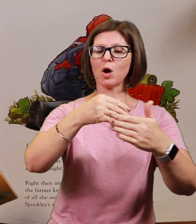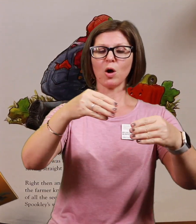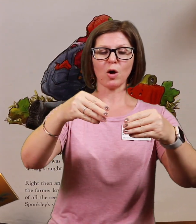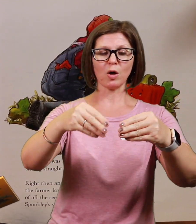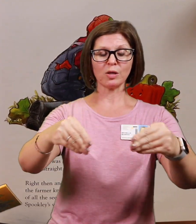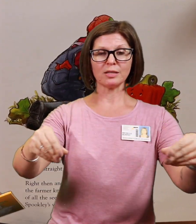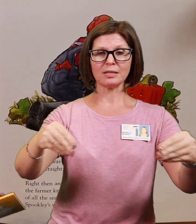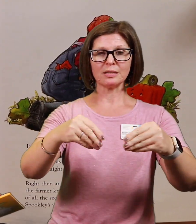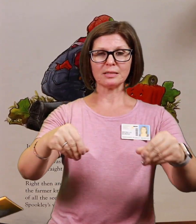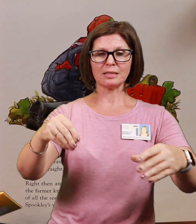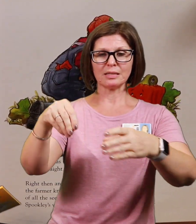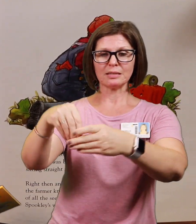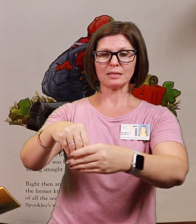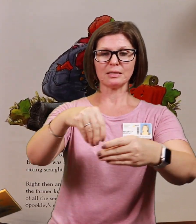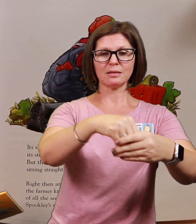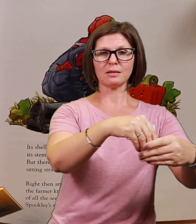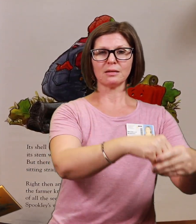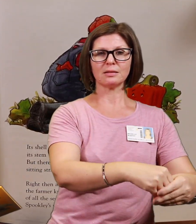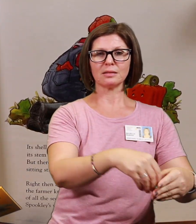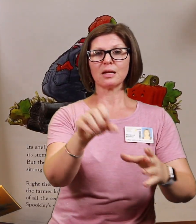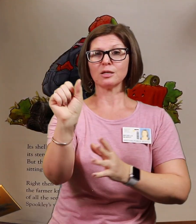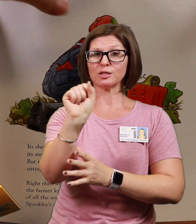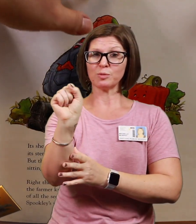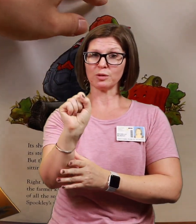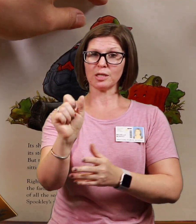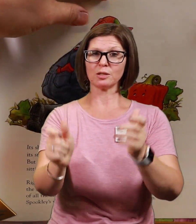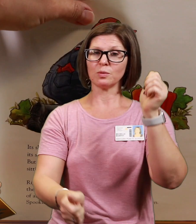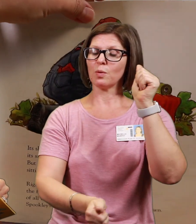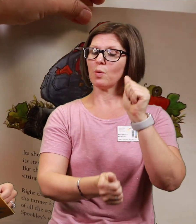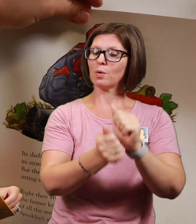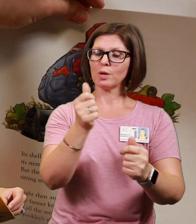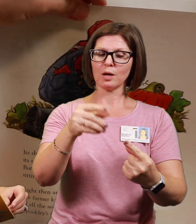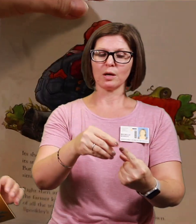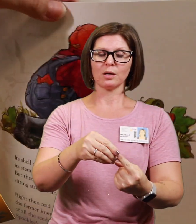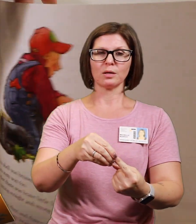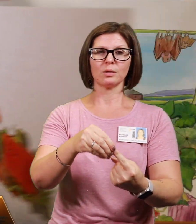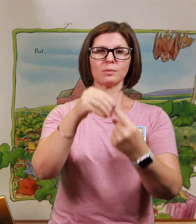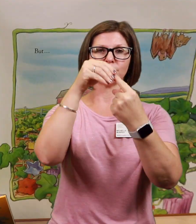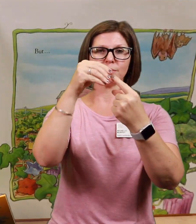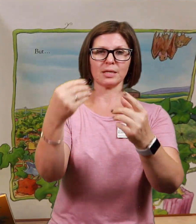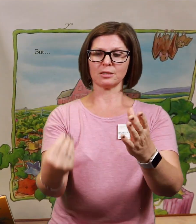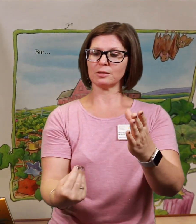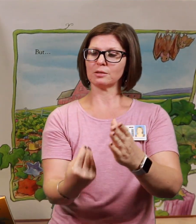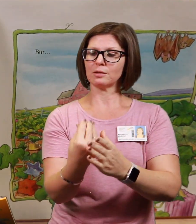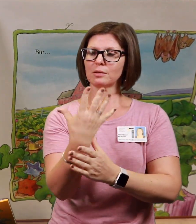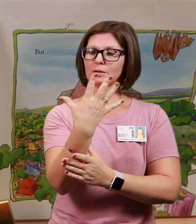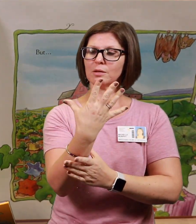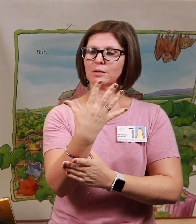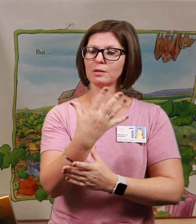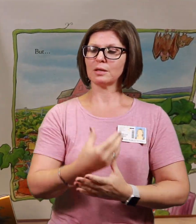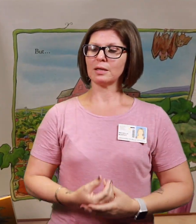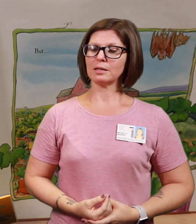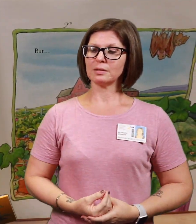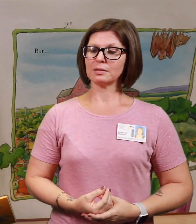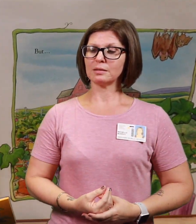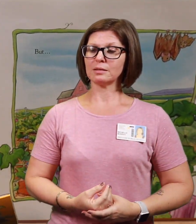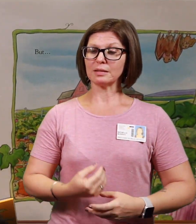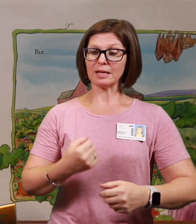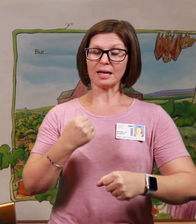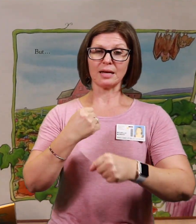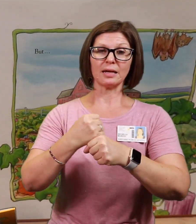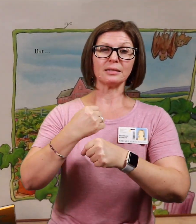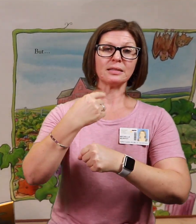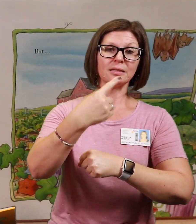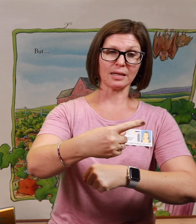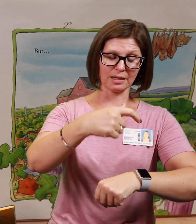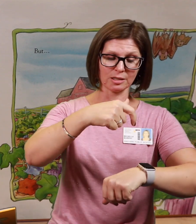ever sown, Spookley's were the most special that had ever grown. And the next year, when